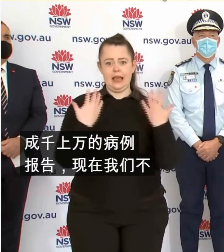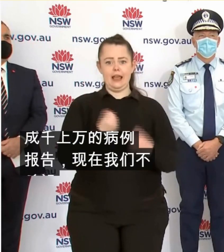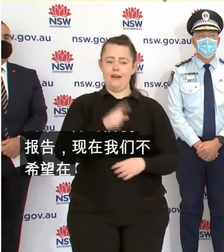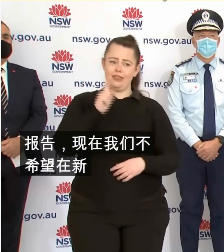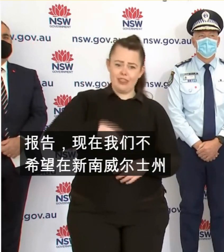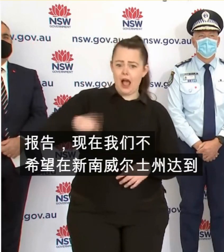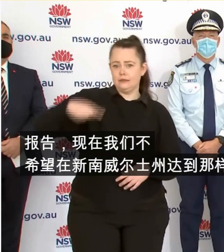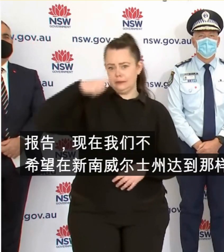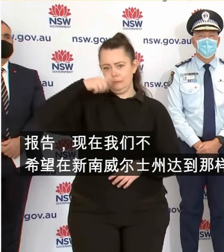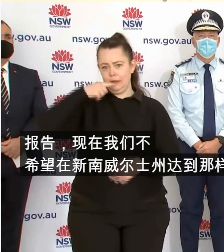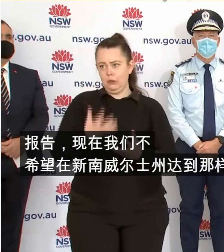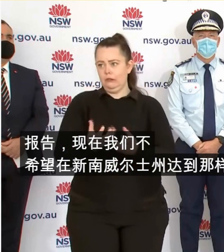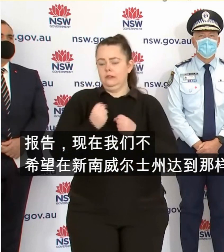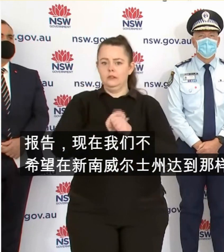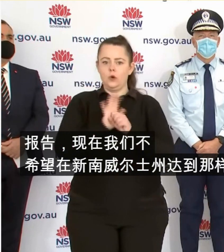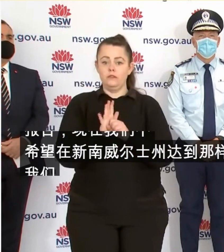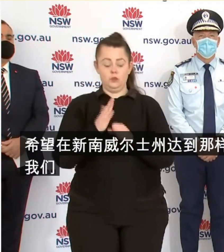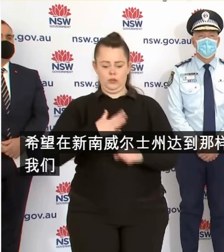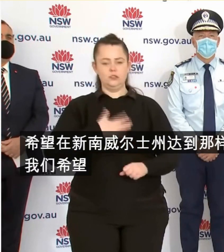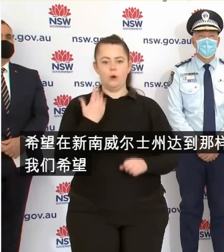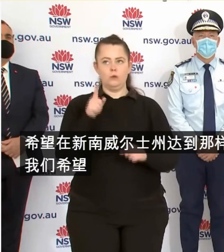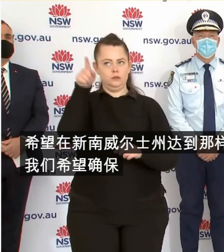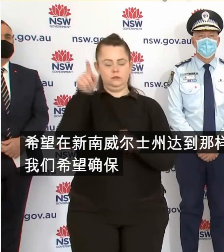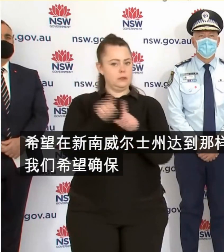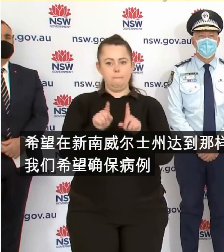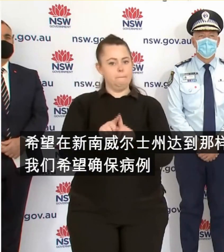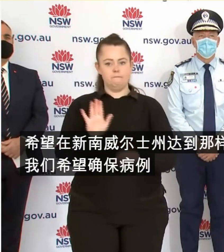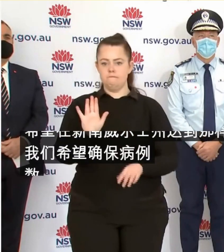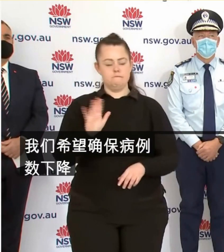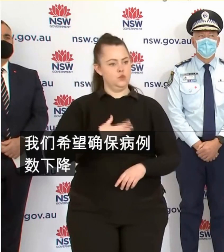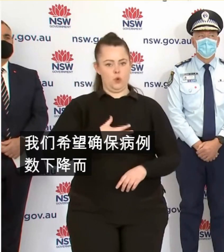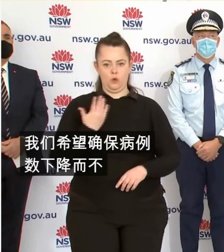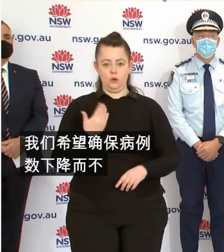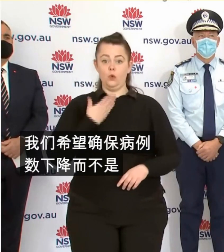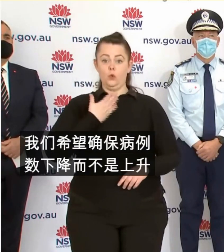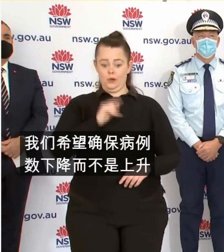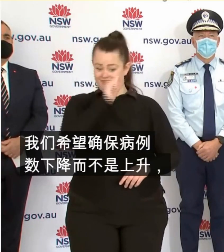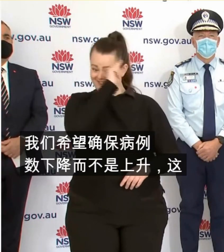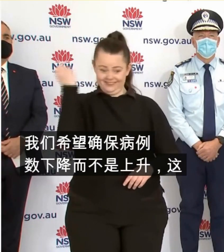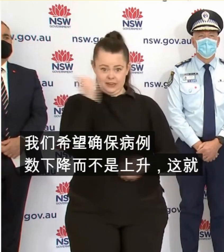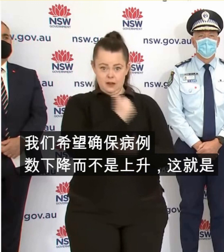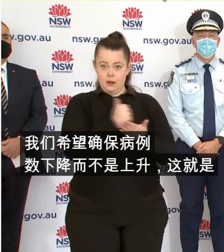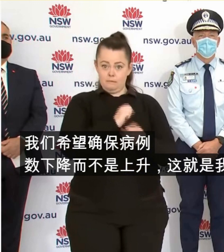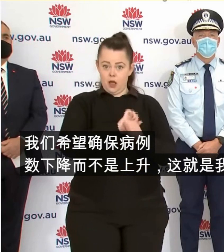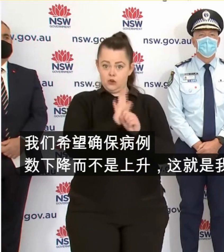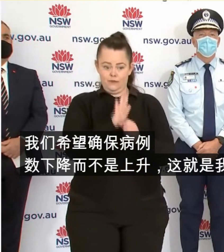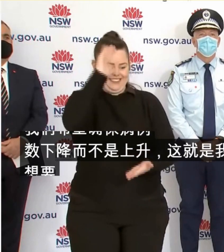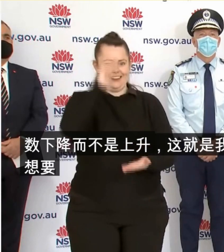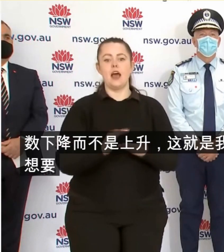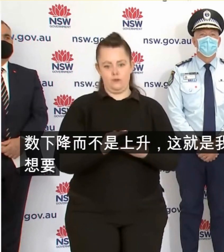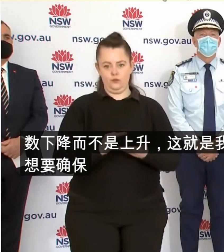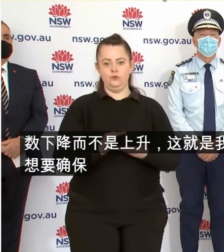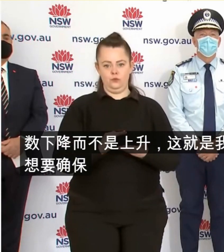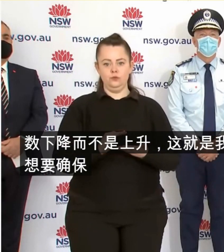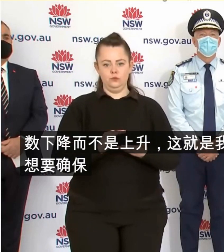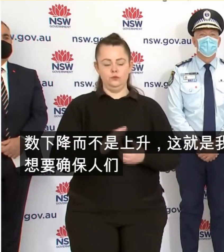Now, we don't want to get to that in New South Wales. We want to make sure the case numbers come down and not up. And that's why